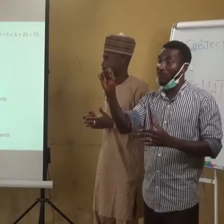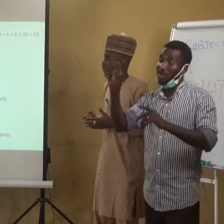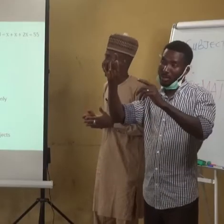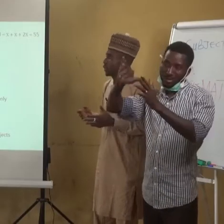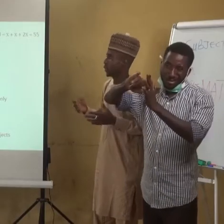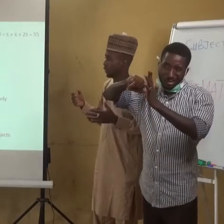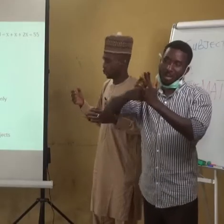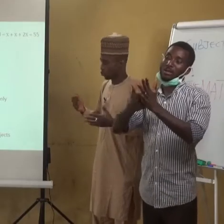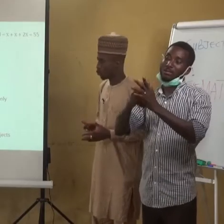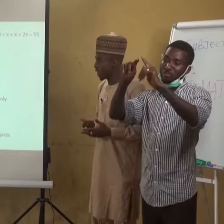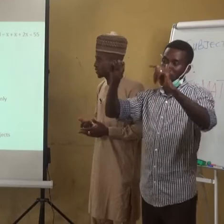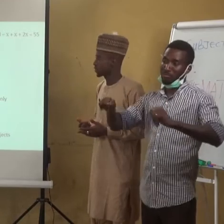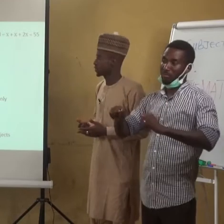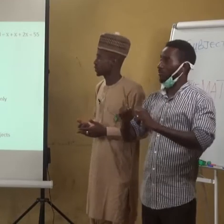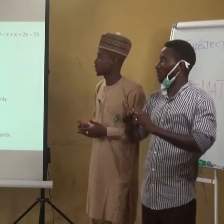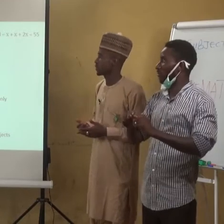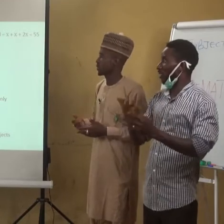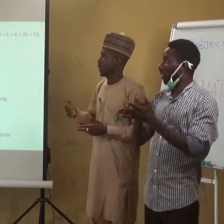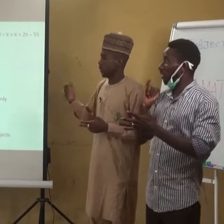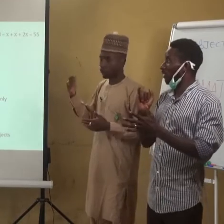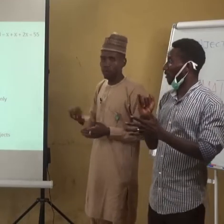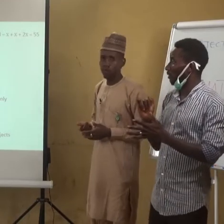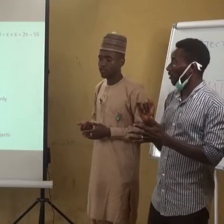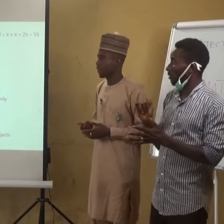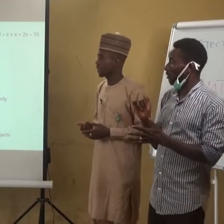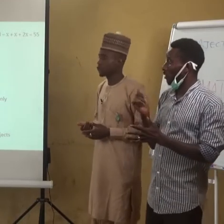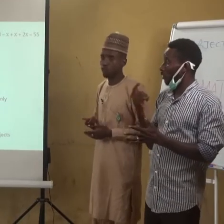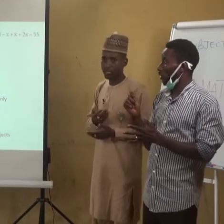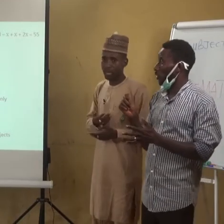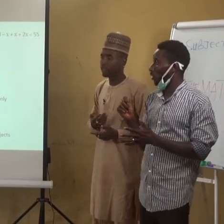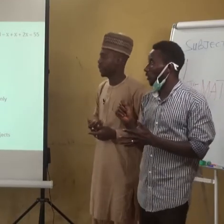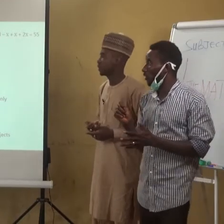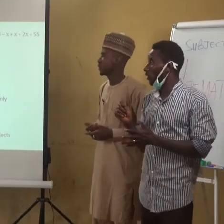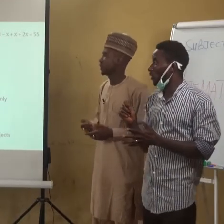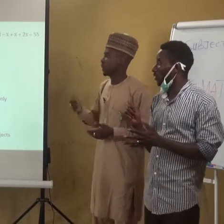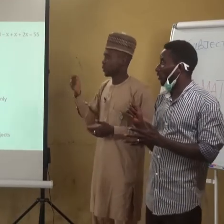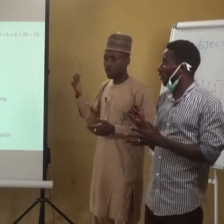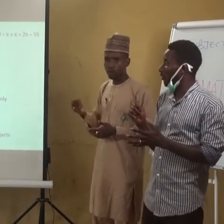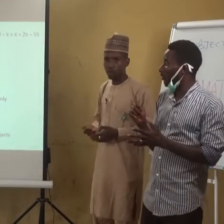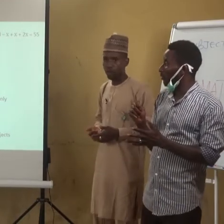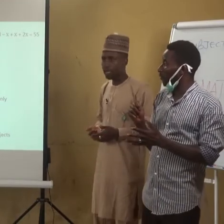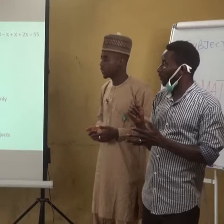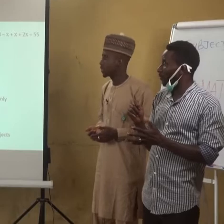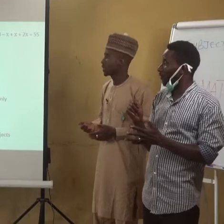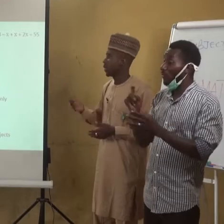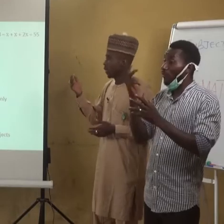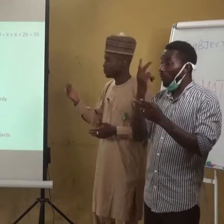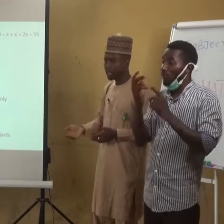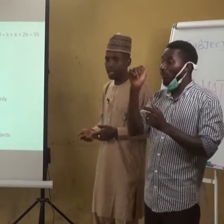is 2x, the value of c that we obtained earlier, the value of